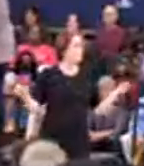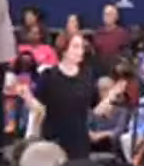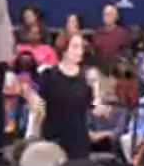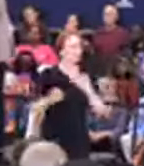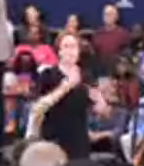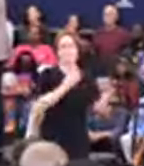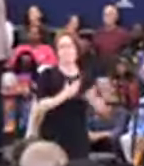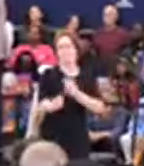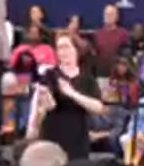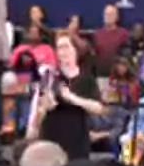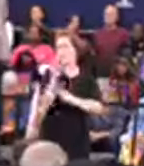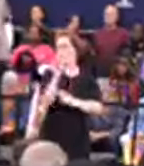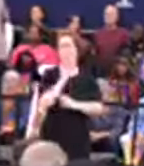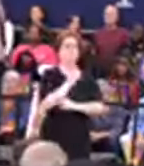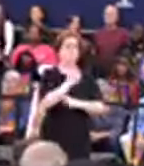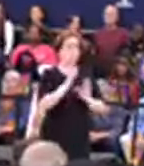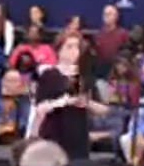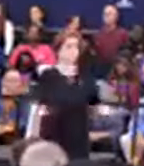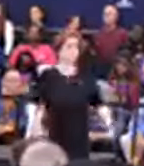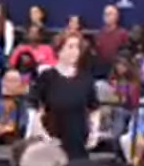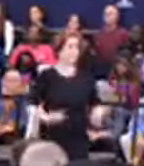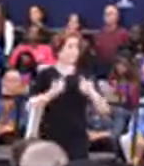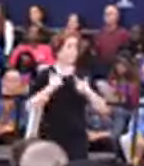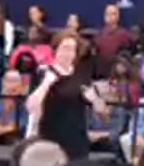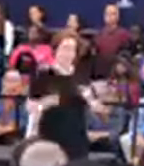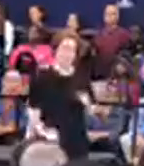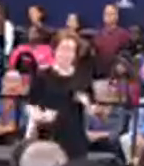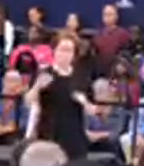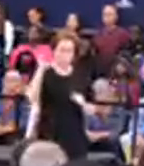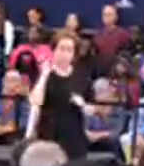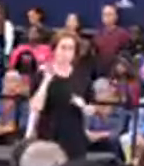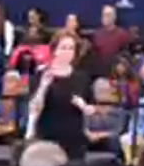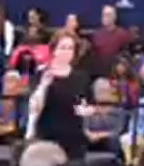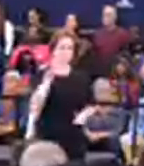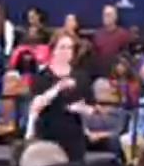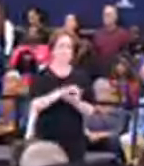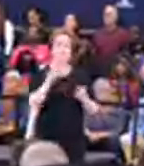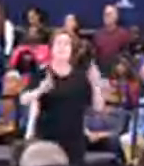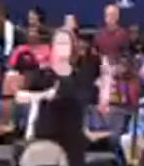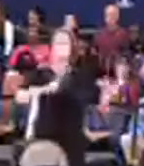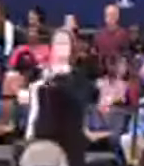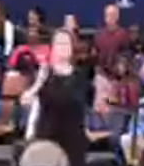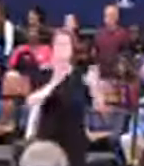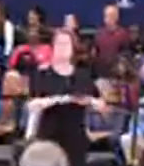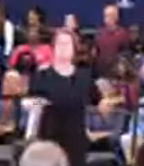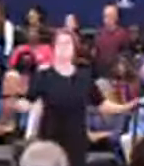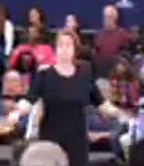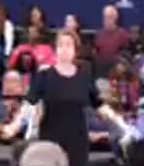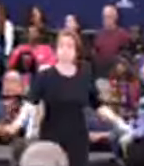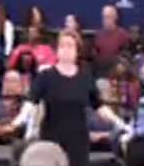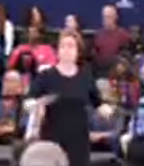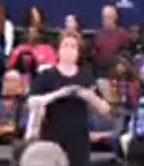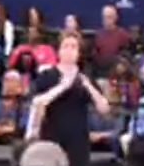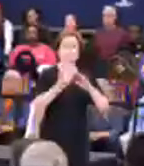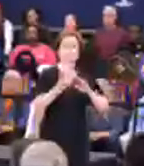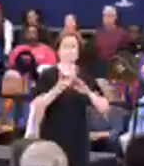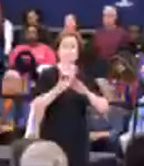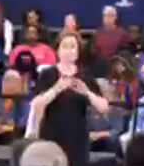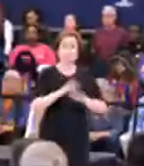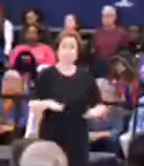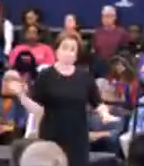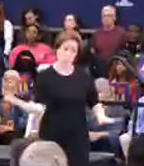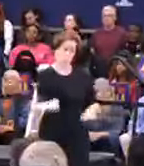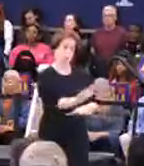the children of our community live, because I was raised to believe the children of the community are the children of the community.